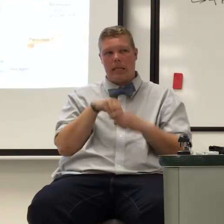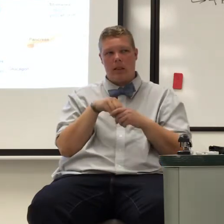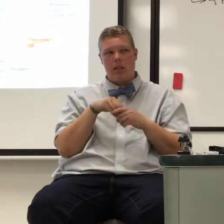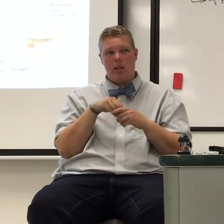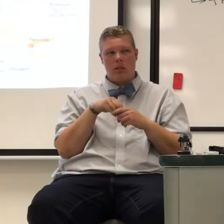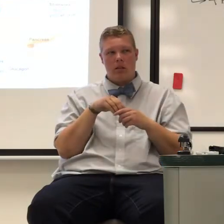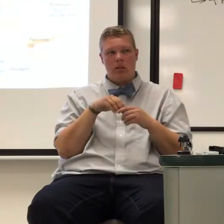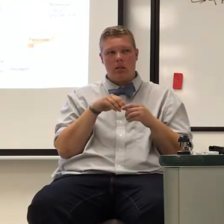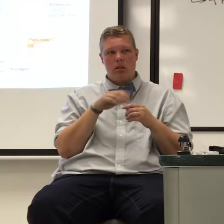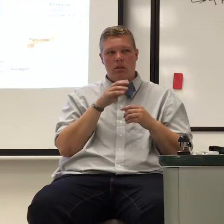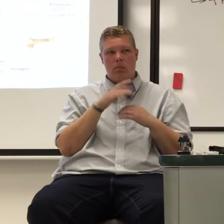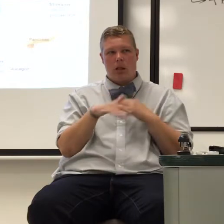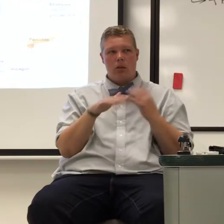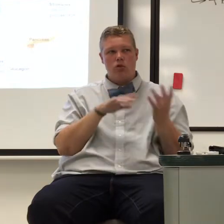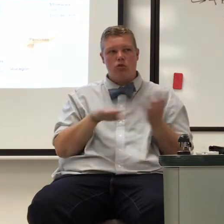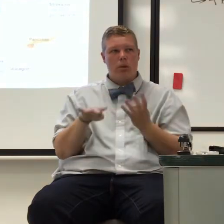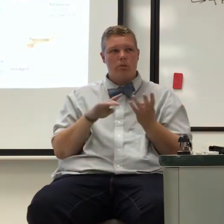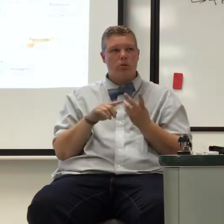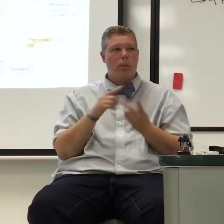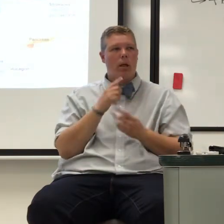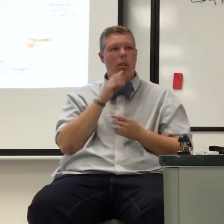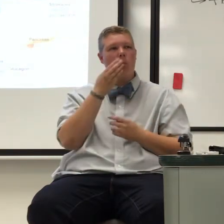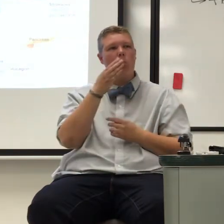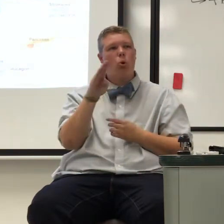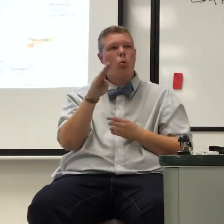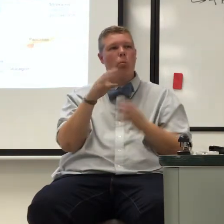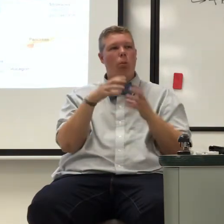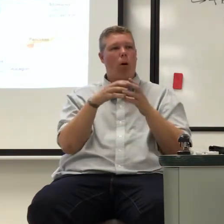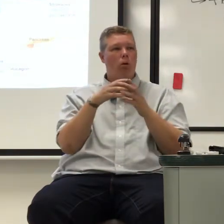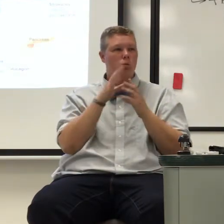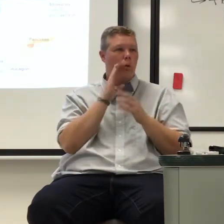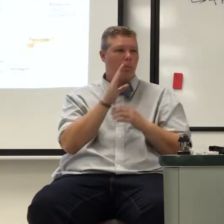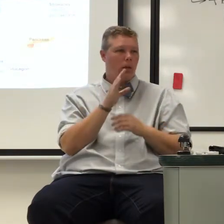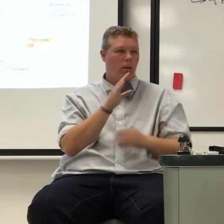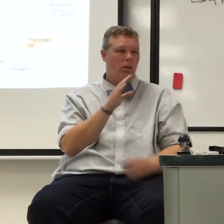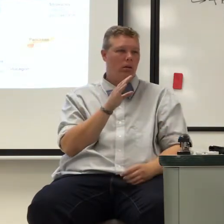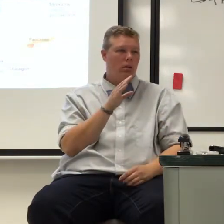Let's say glucose is the blue balls. So let's put the blue balls in there.